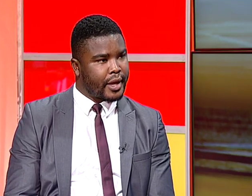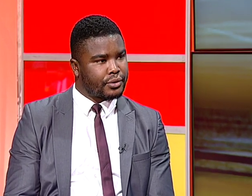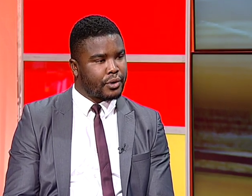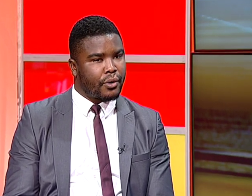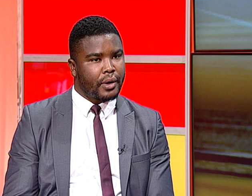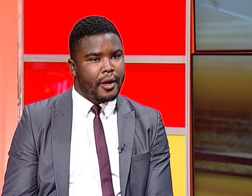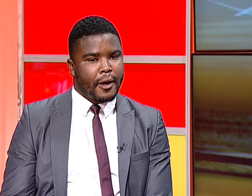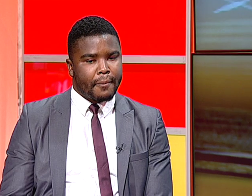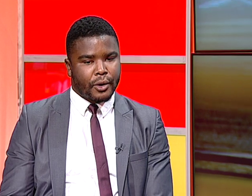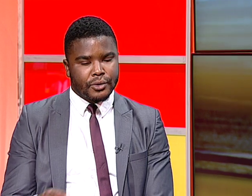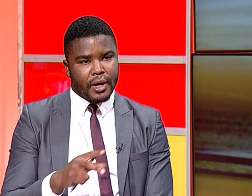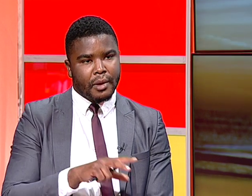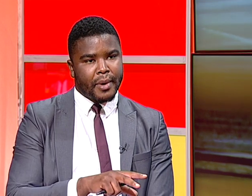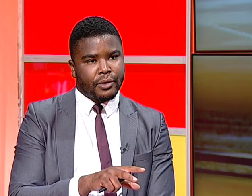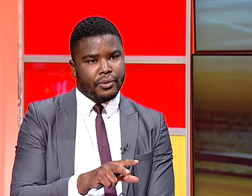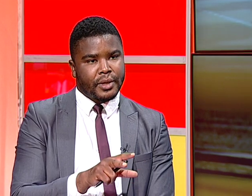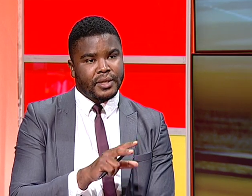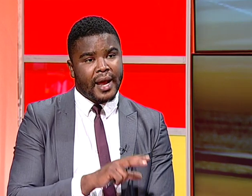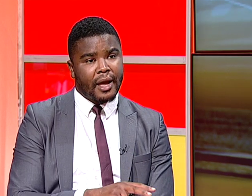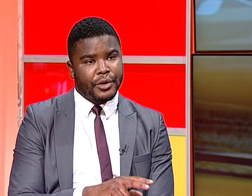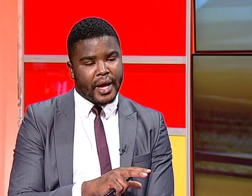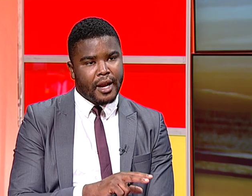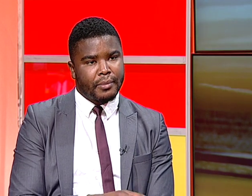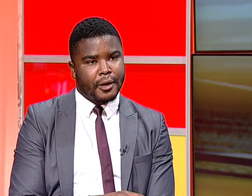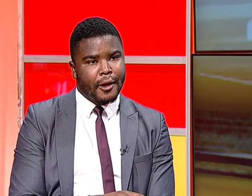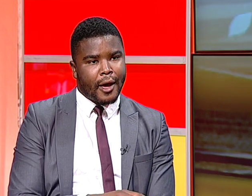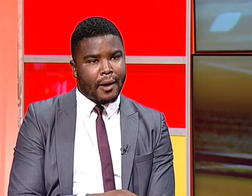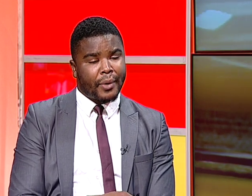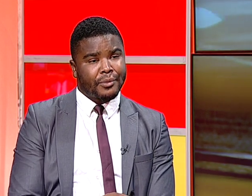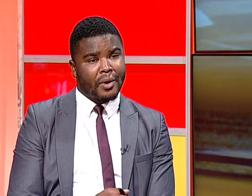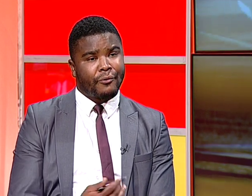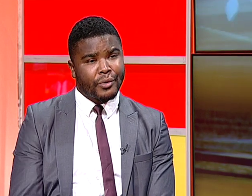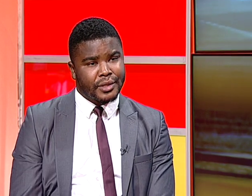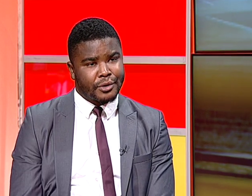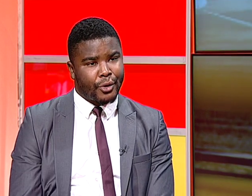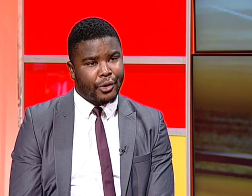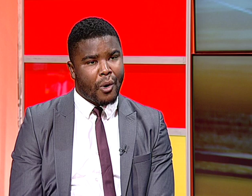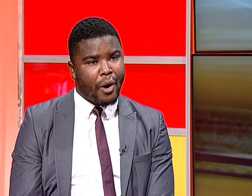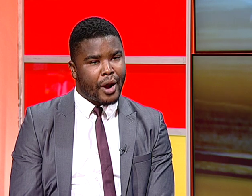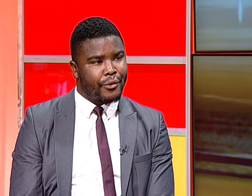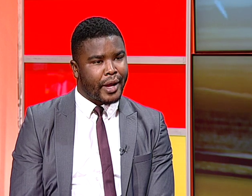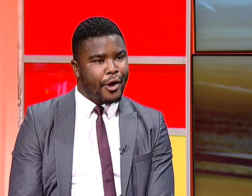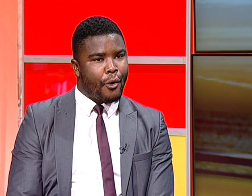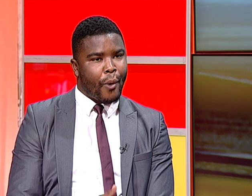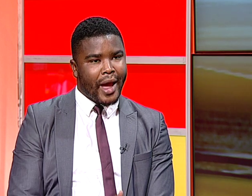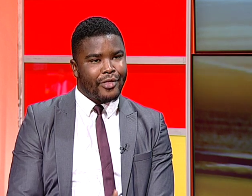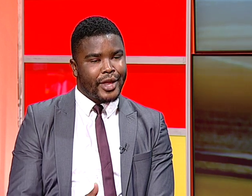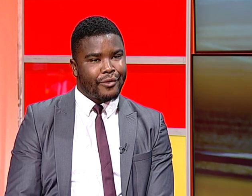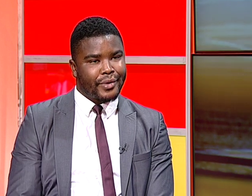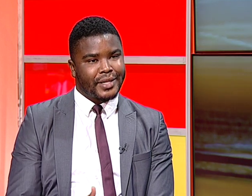to record, but also coming back to the sign language element, perhaps for our viewers this morning who are wondering, why are there different